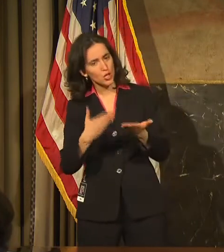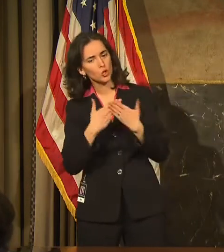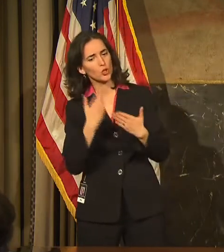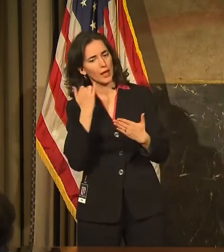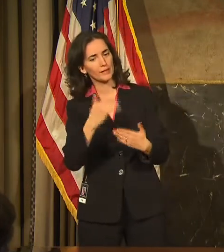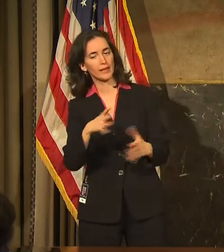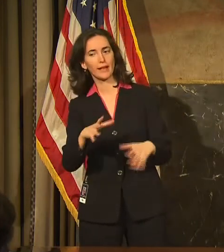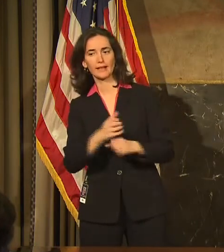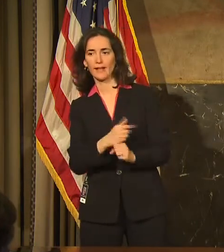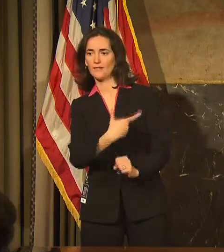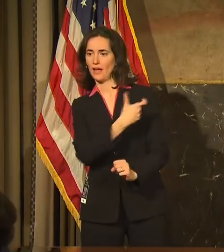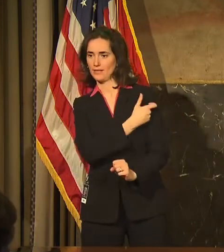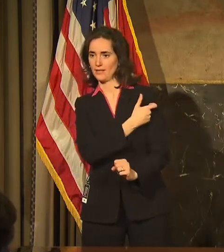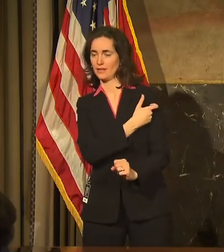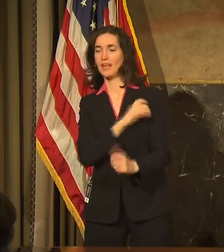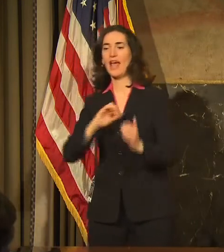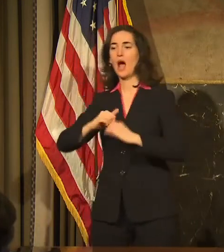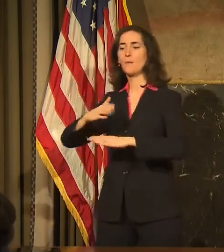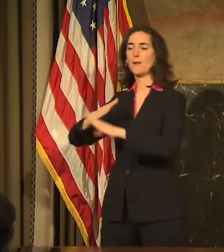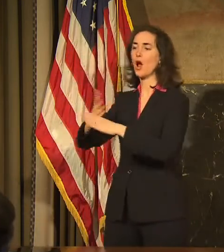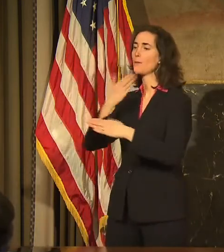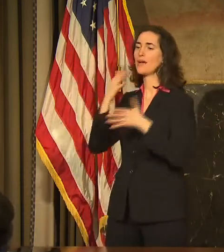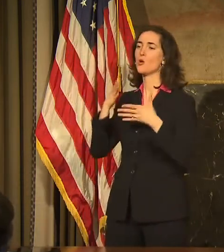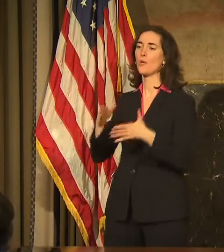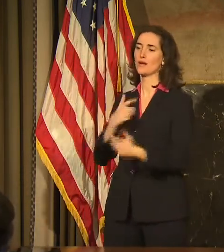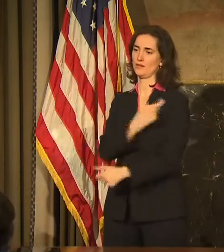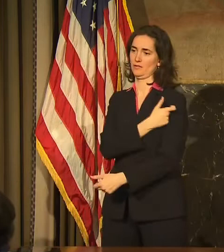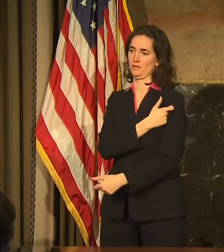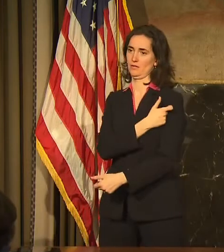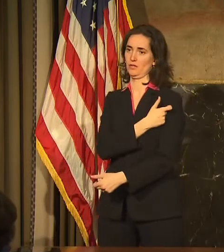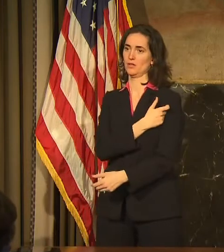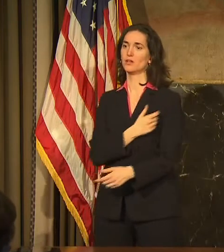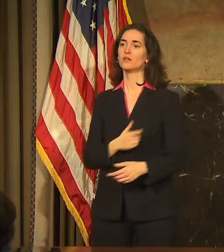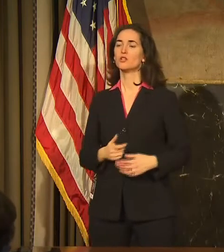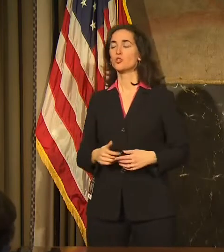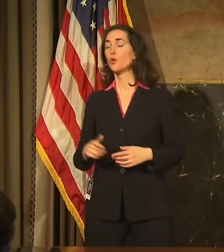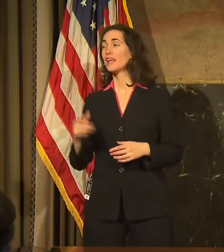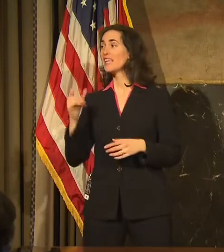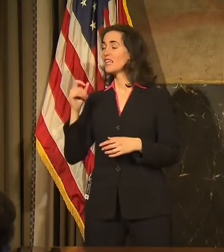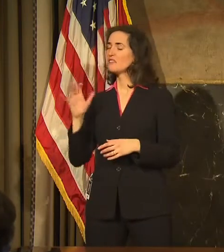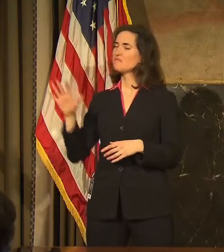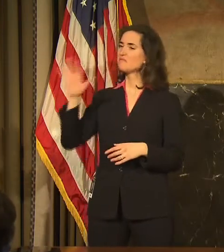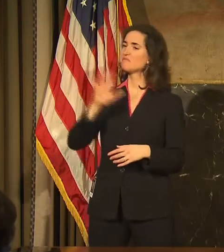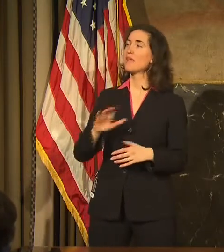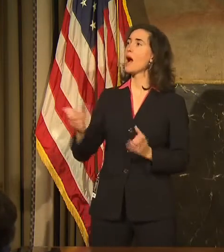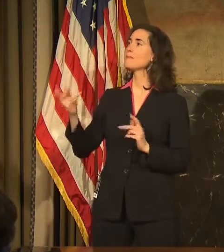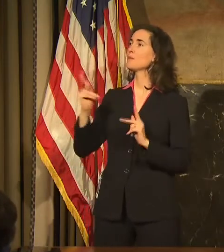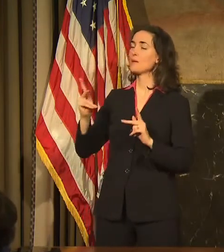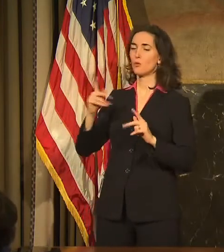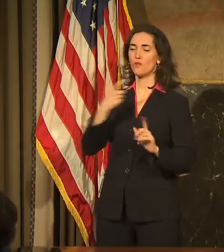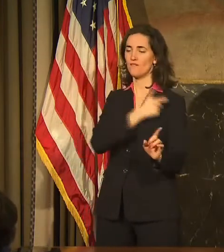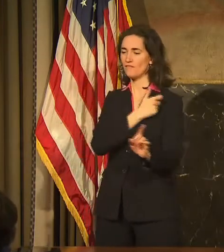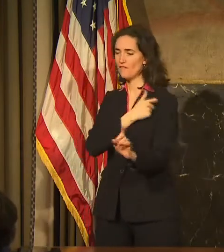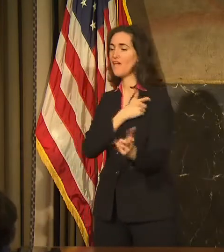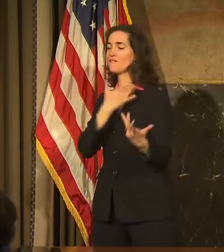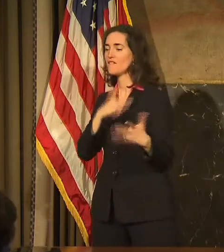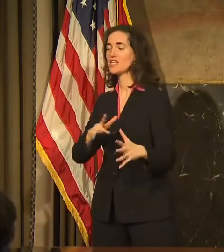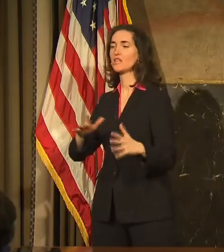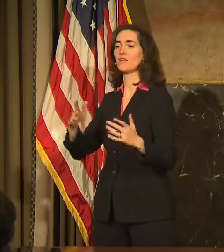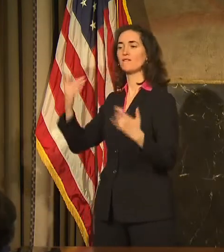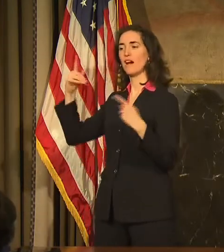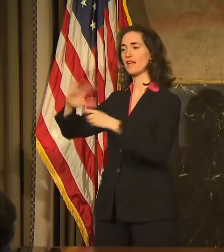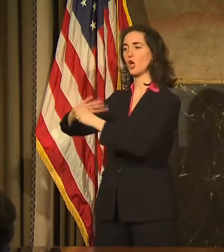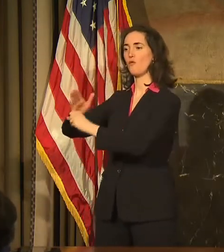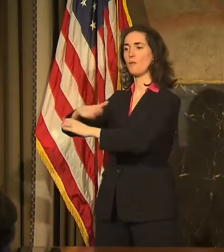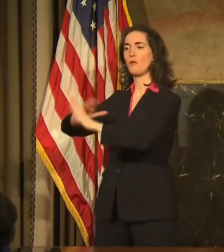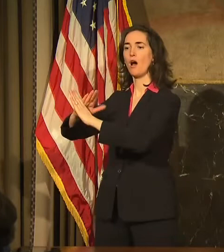prime way to do that. Again, ballpark 65, 70, maybe 75% of the population, which I don't think we're going to get